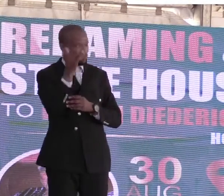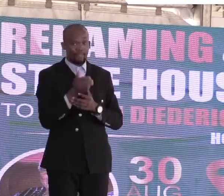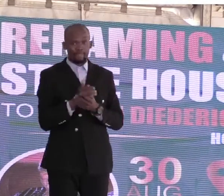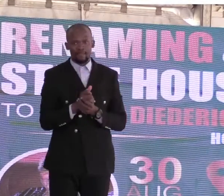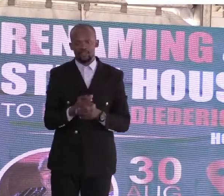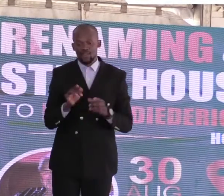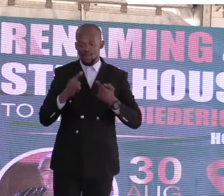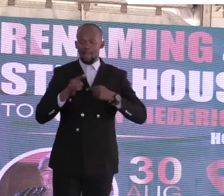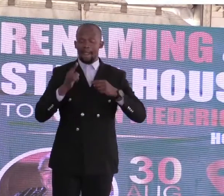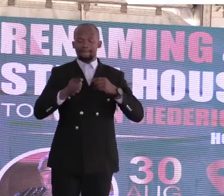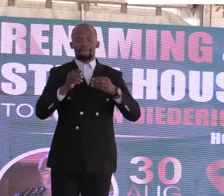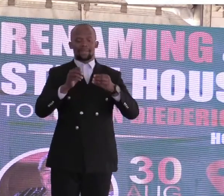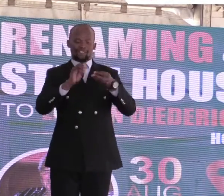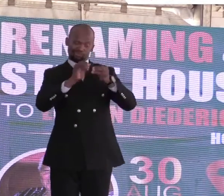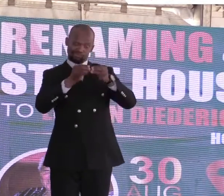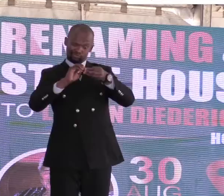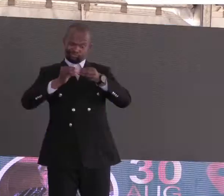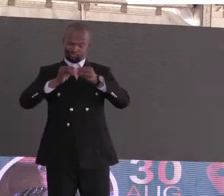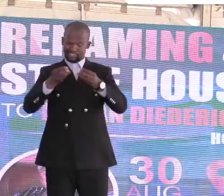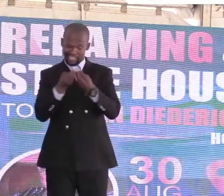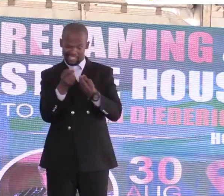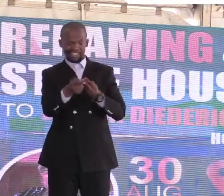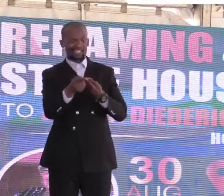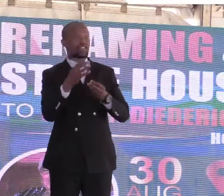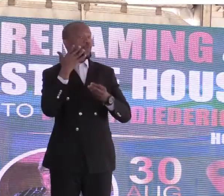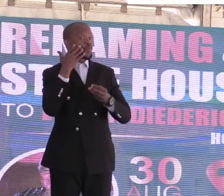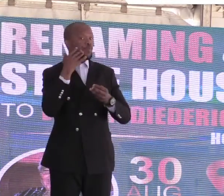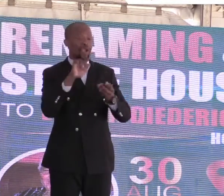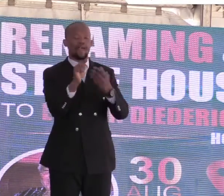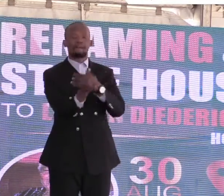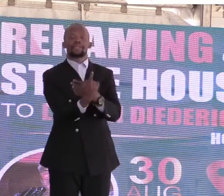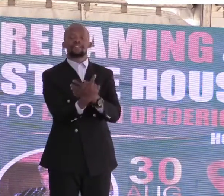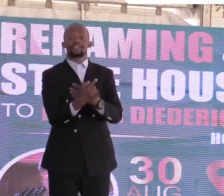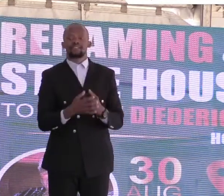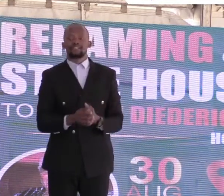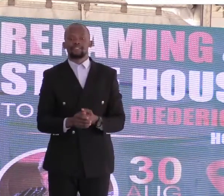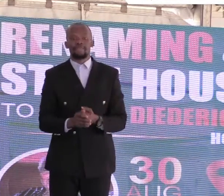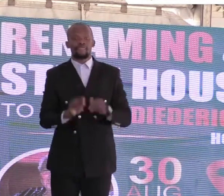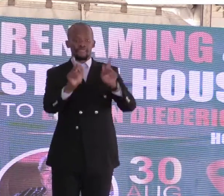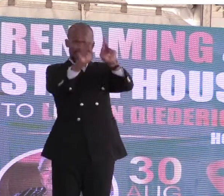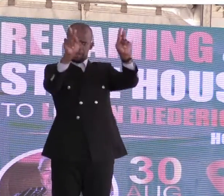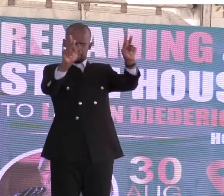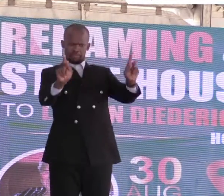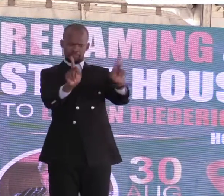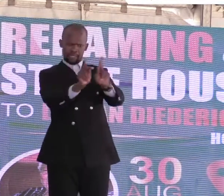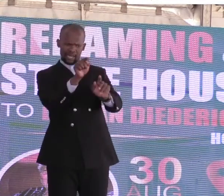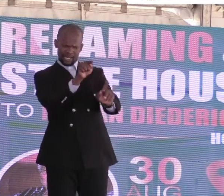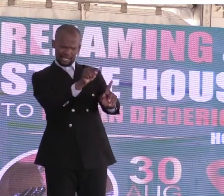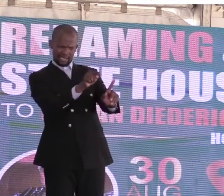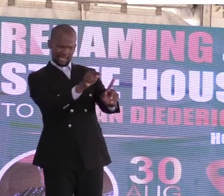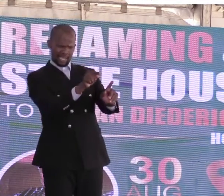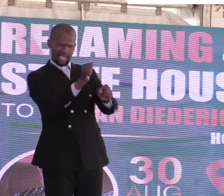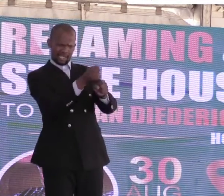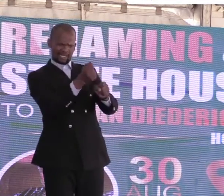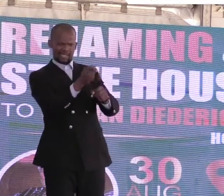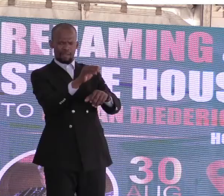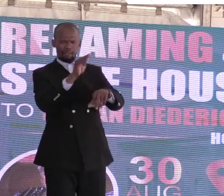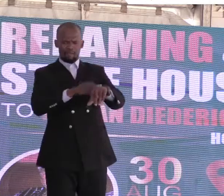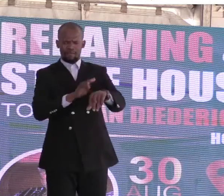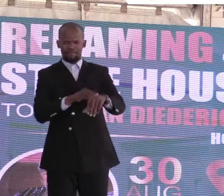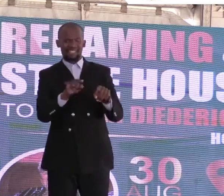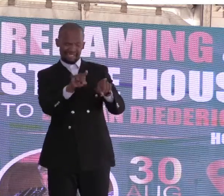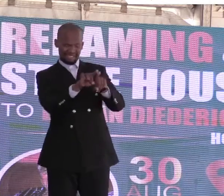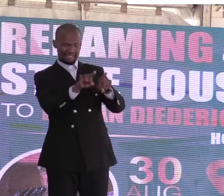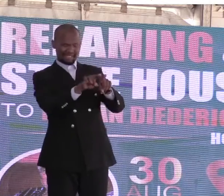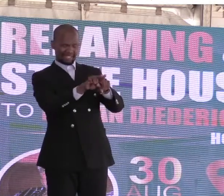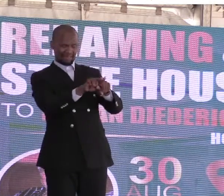some of these distortions when they happen, including that picture which creates this problem. It's a similar issue